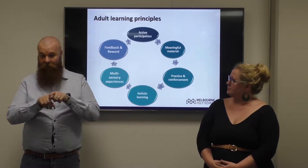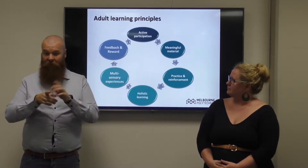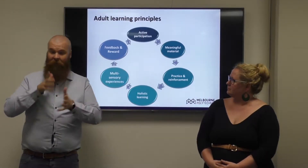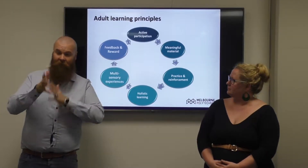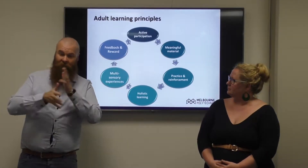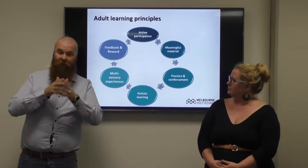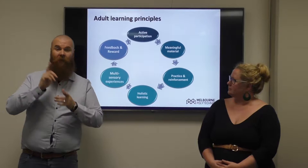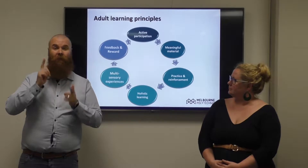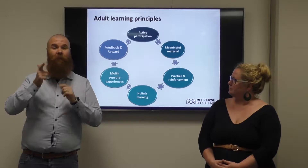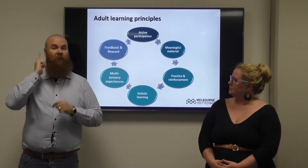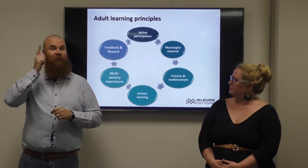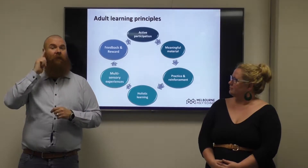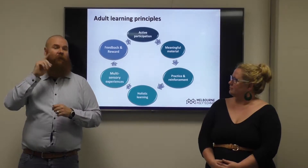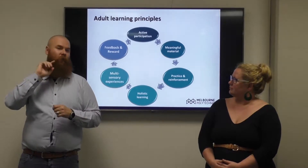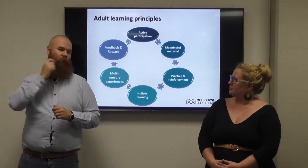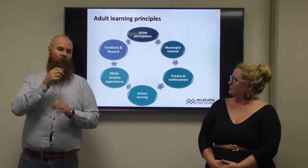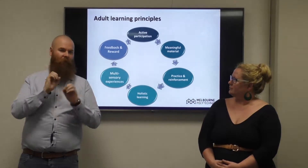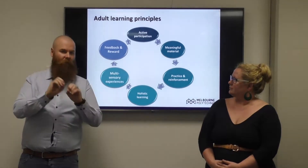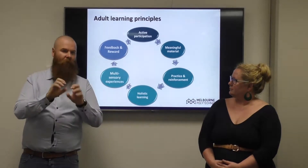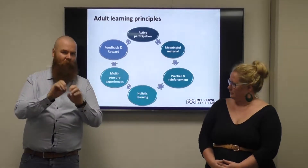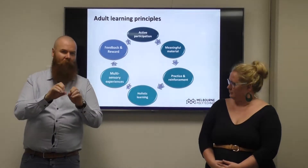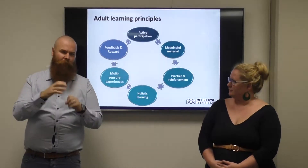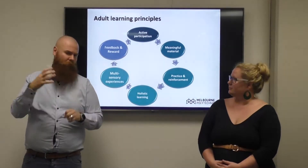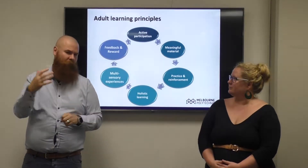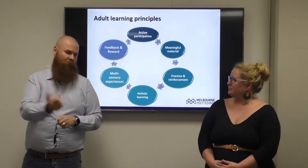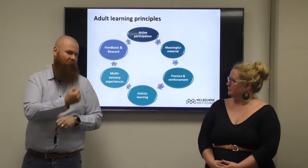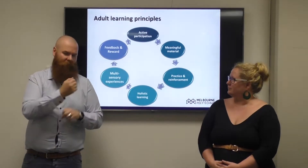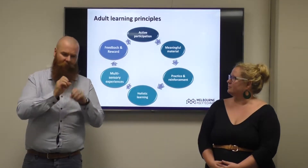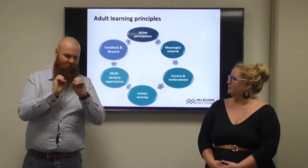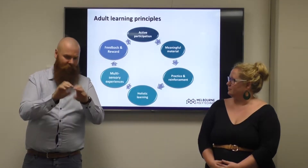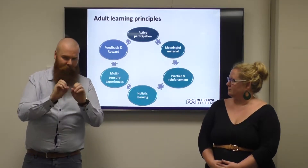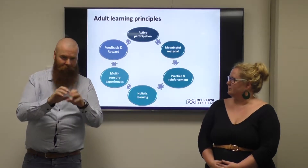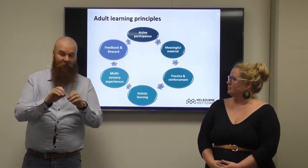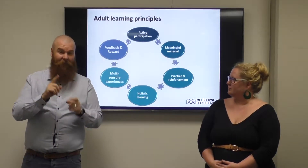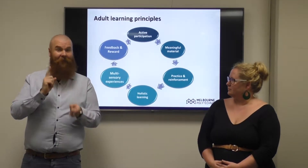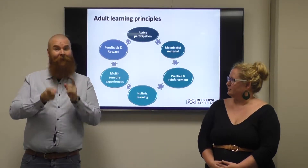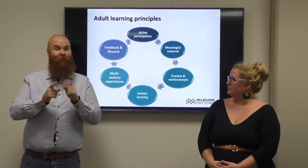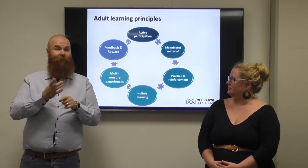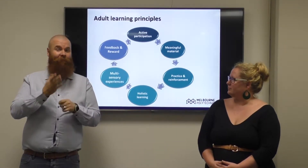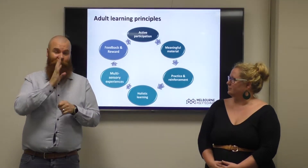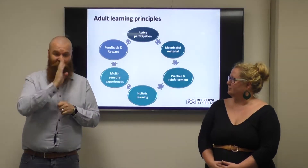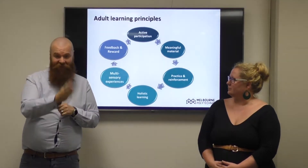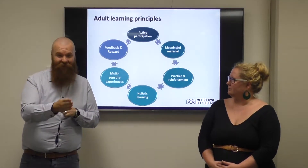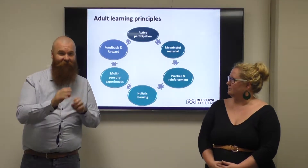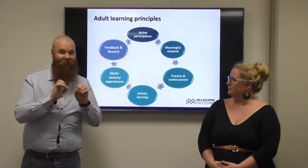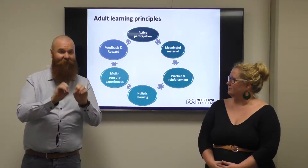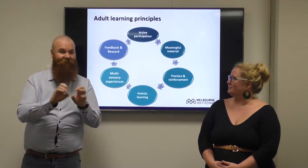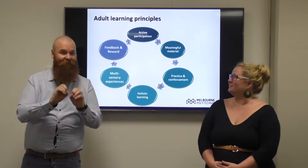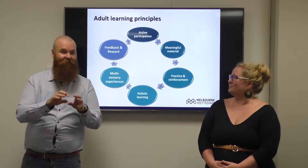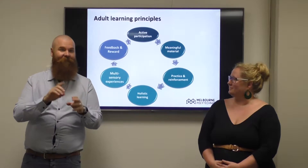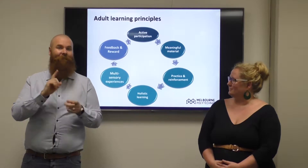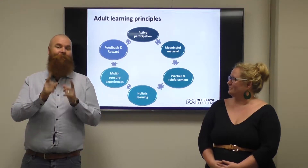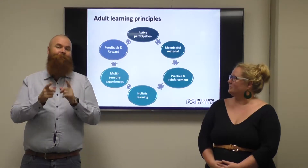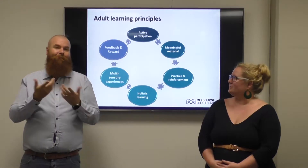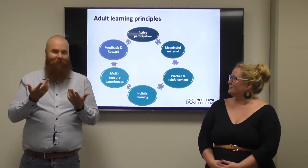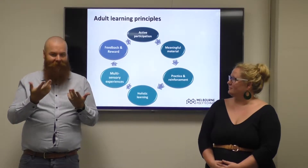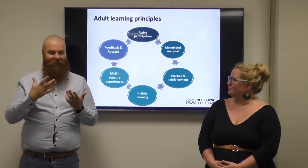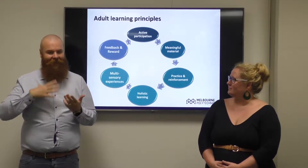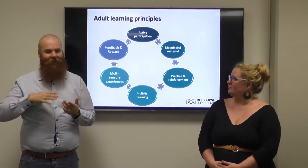Sometimes we practice and we learn, and teachers will provide you feedback, and that's necessary, that provision of feedback, and is straight